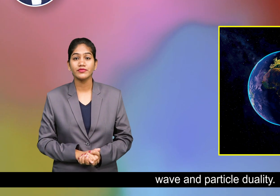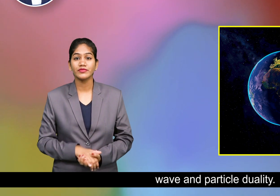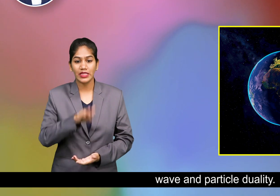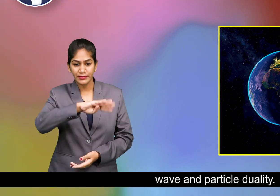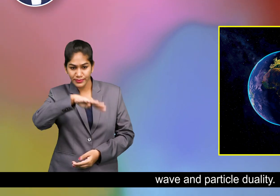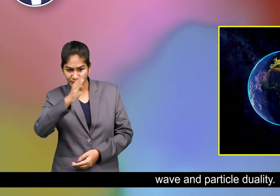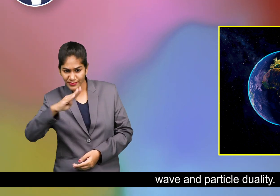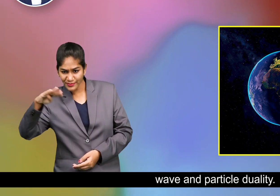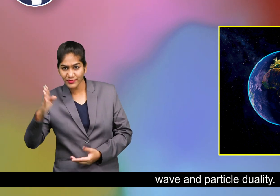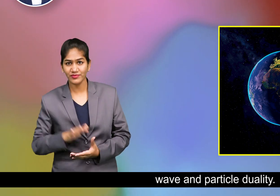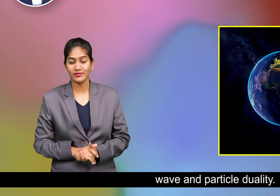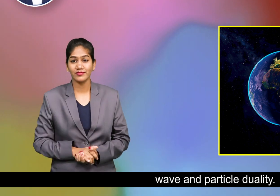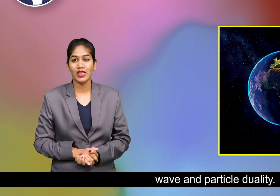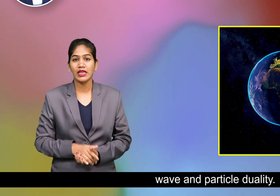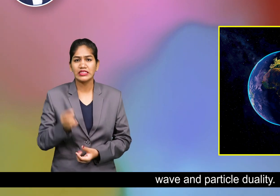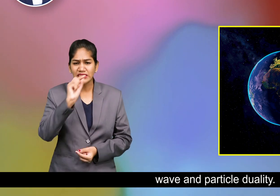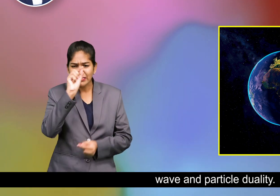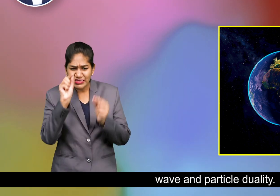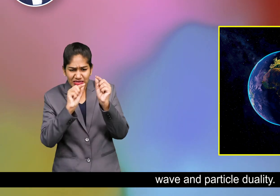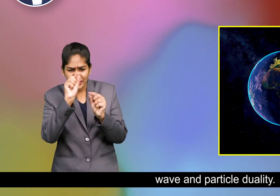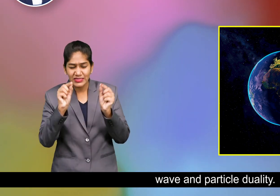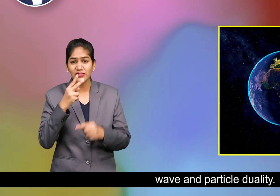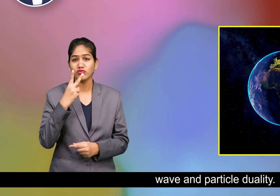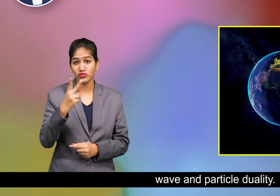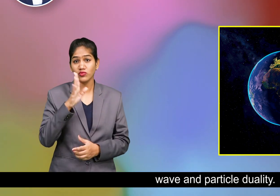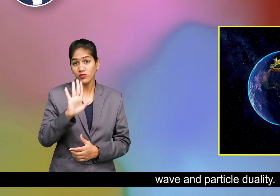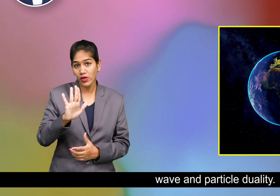wave and particle duality.